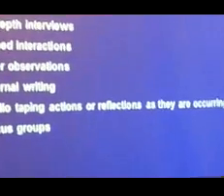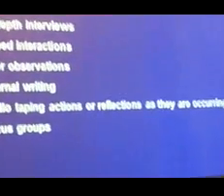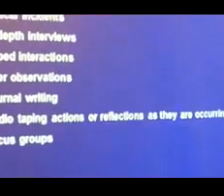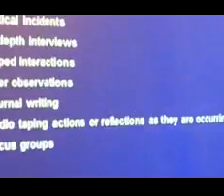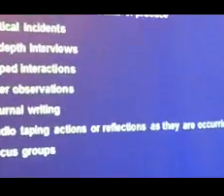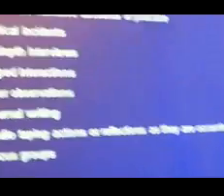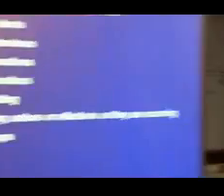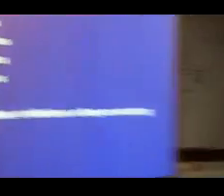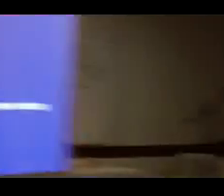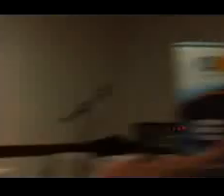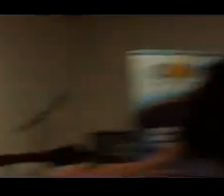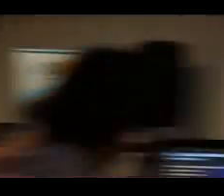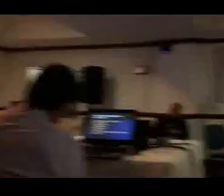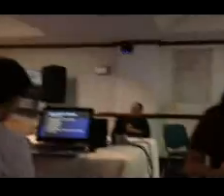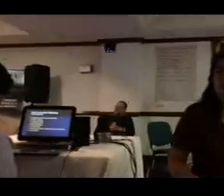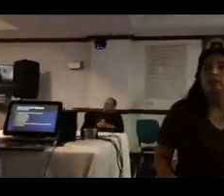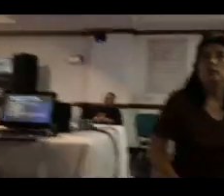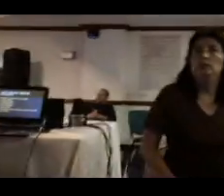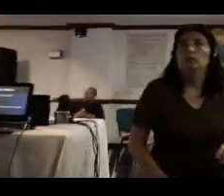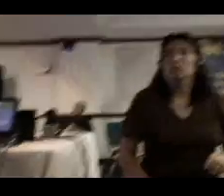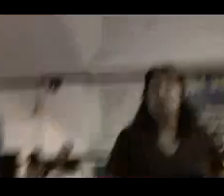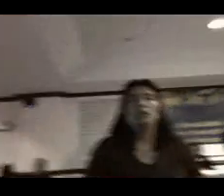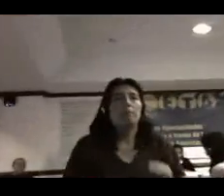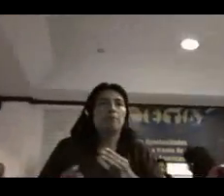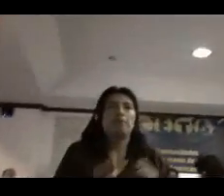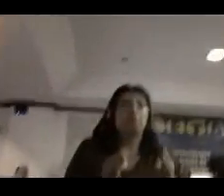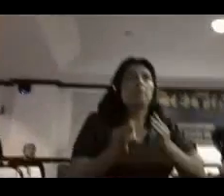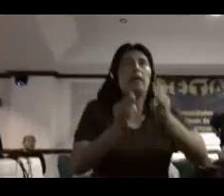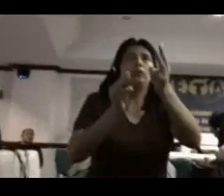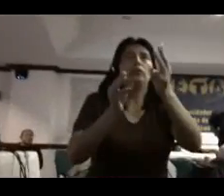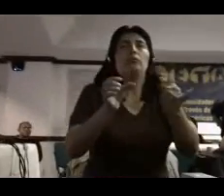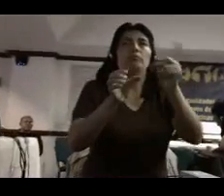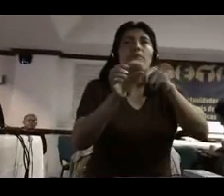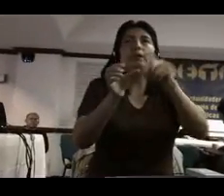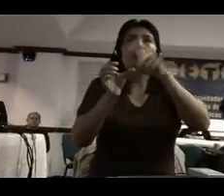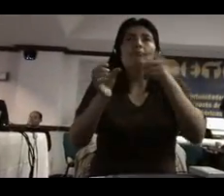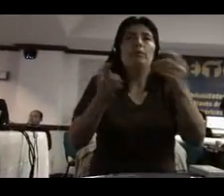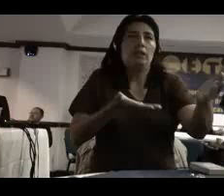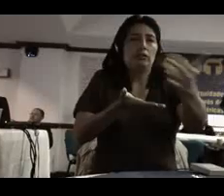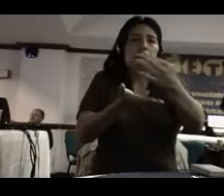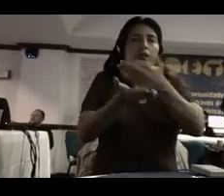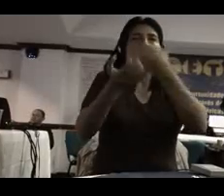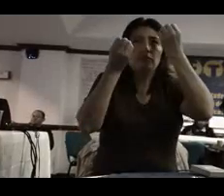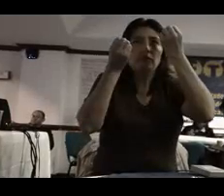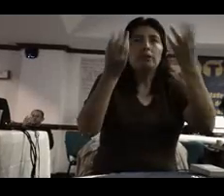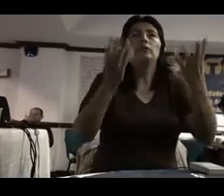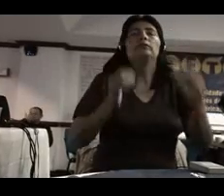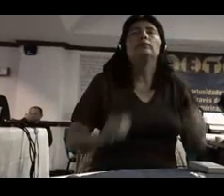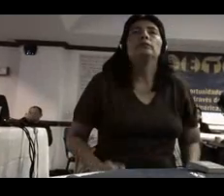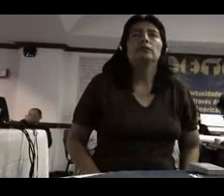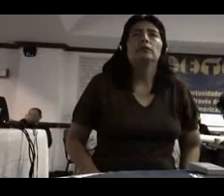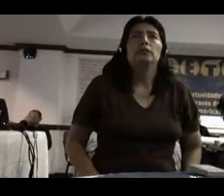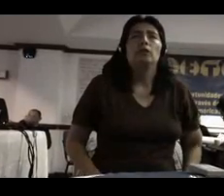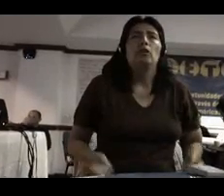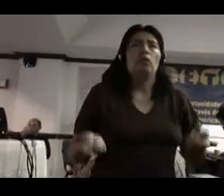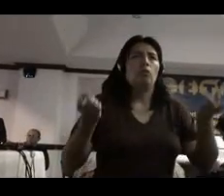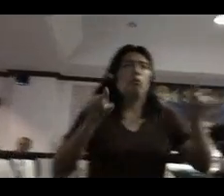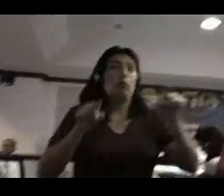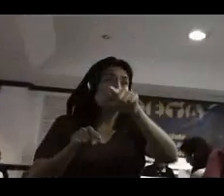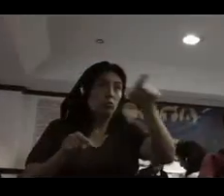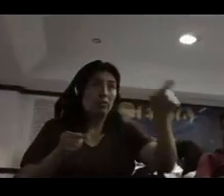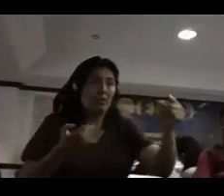participatory methods. So you can, as I'm concerned, when you do collaborative action evaluation, you can use any method you want,